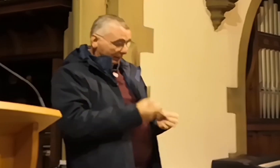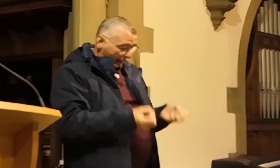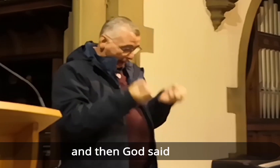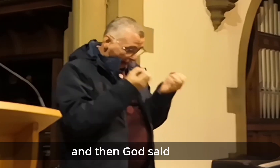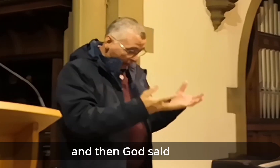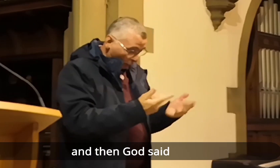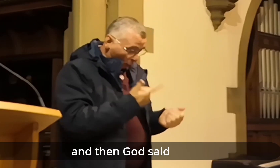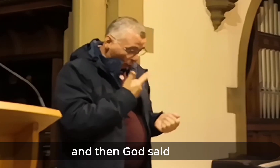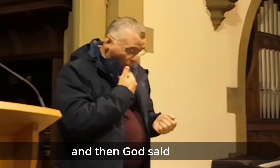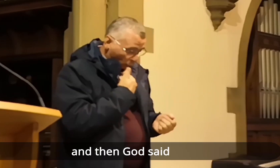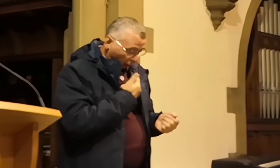And then God said,